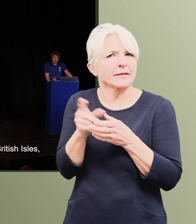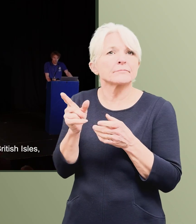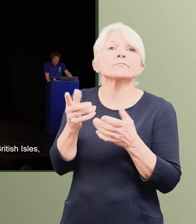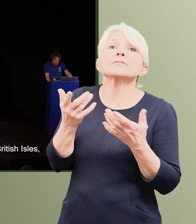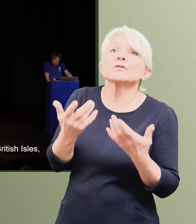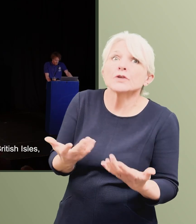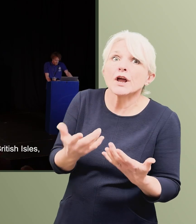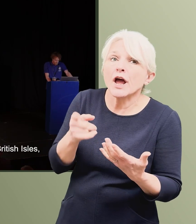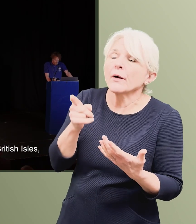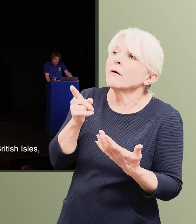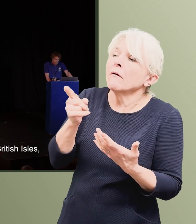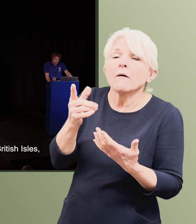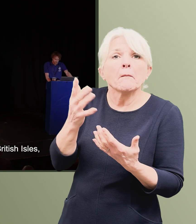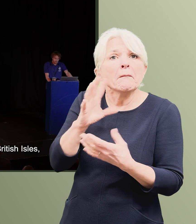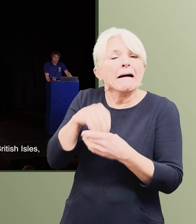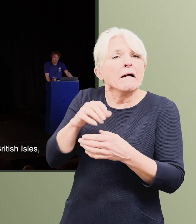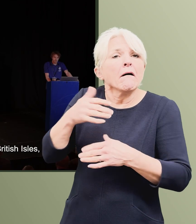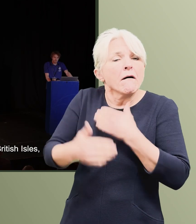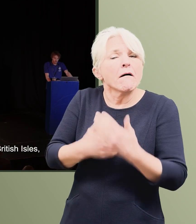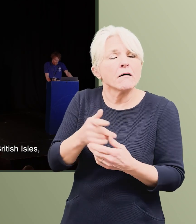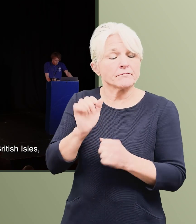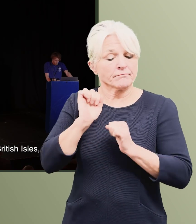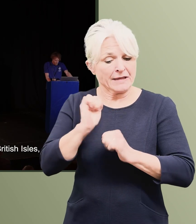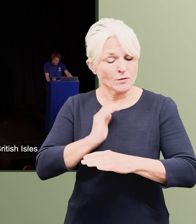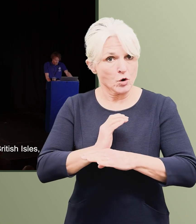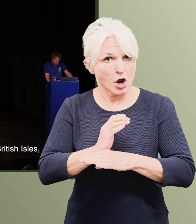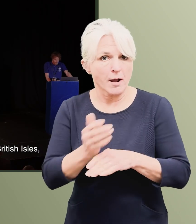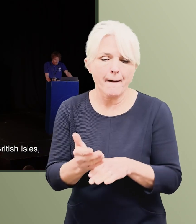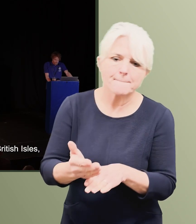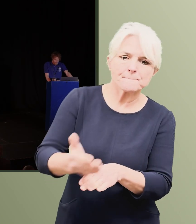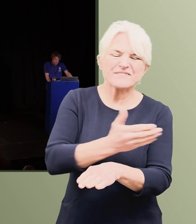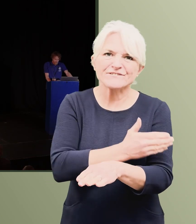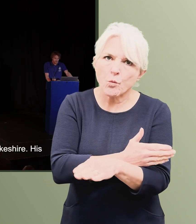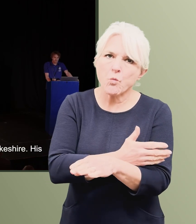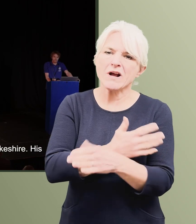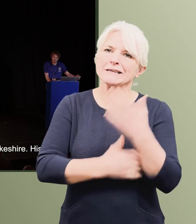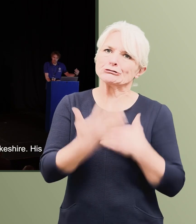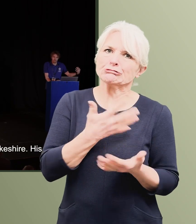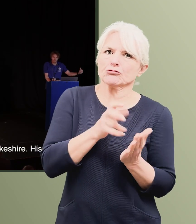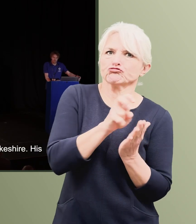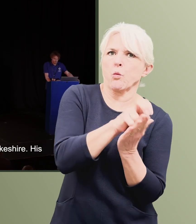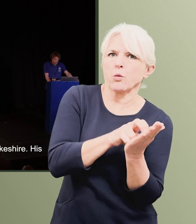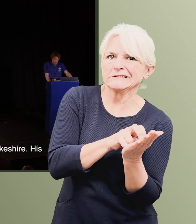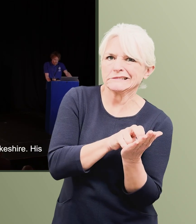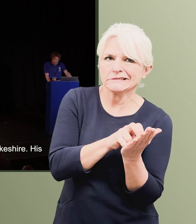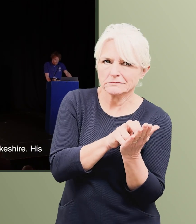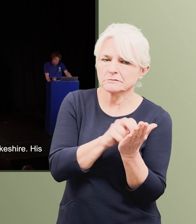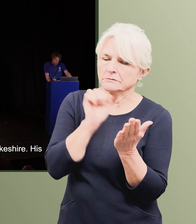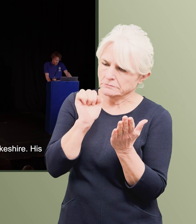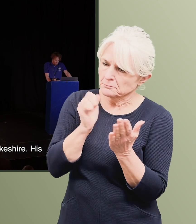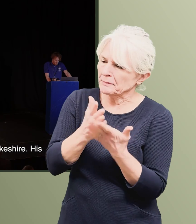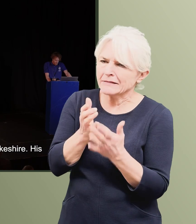a prehistorian who has worked across the British Isles, Europe and the Middle East, and then before he returned to his